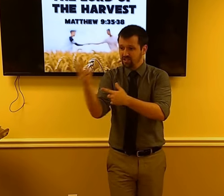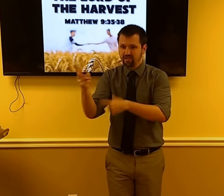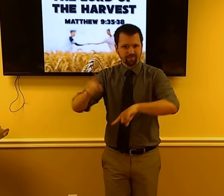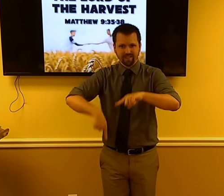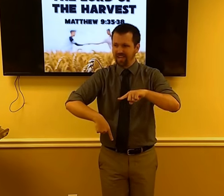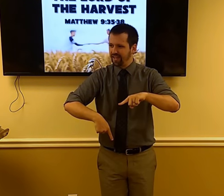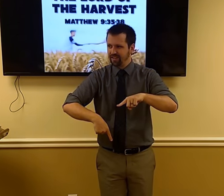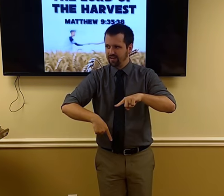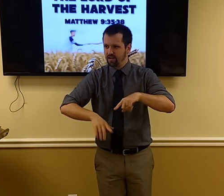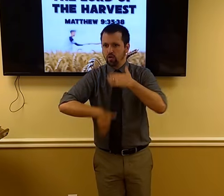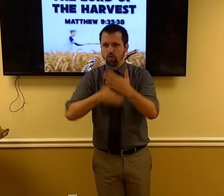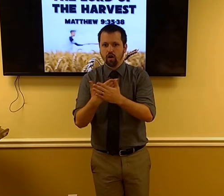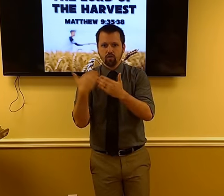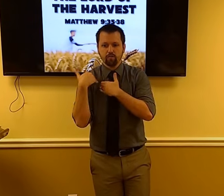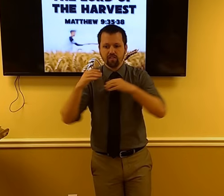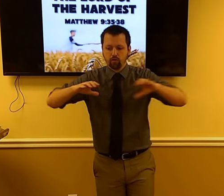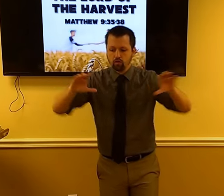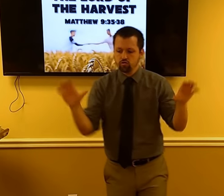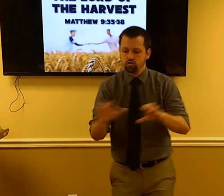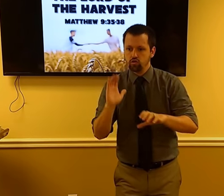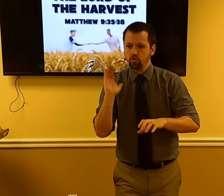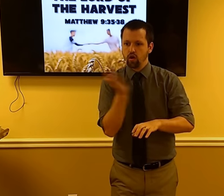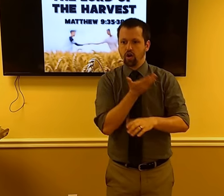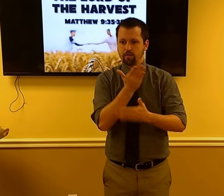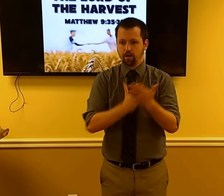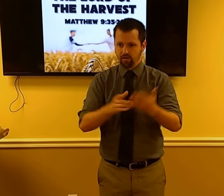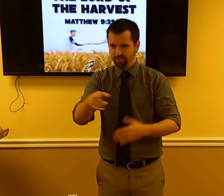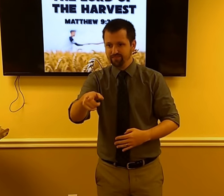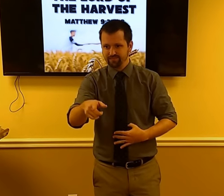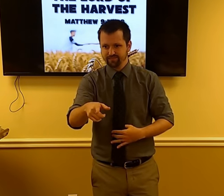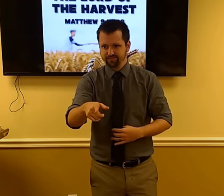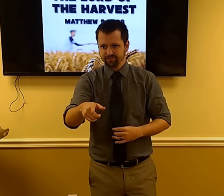evangelism? Can't. All responsible. Do our part. Mm-hmm.